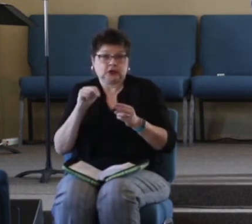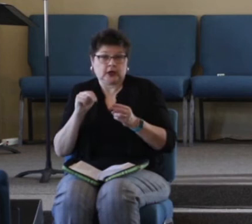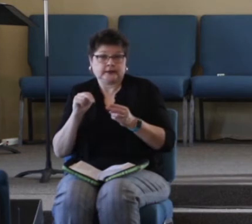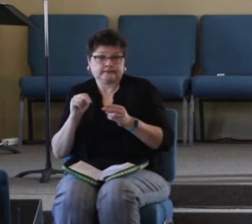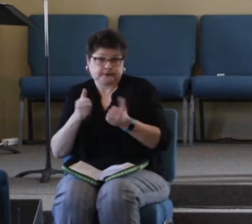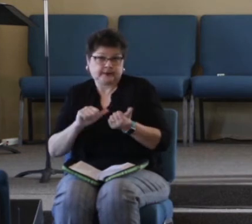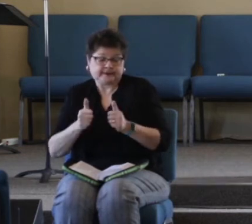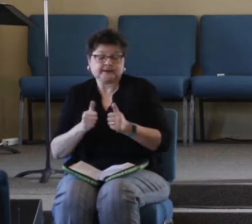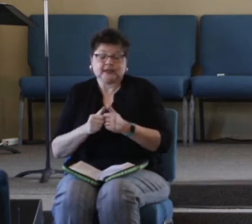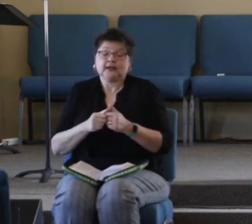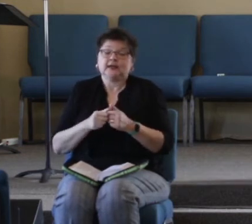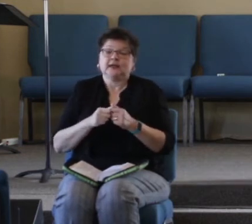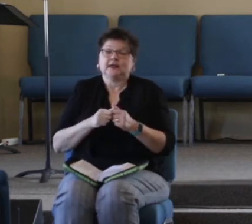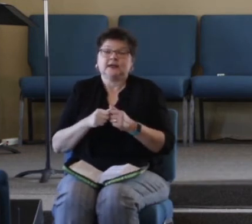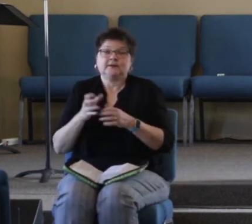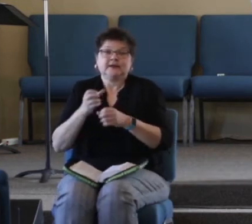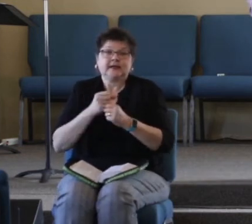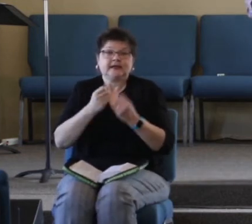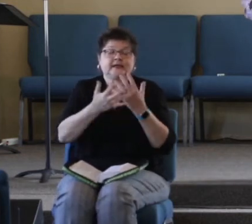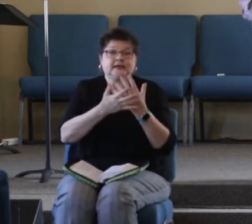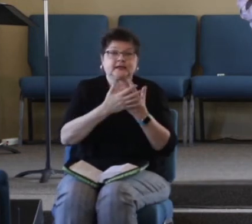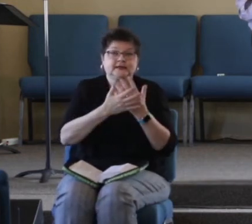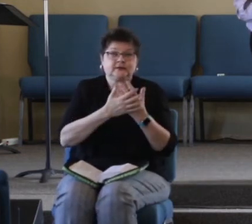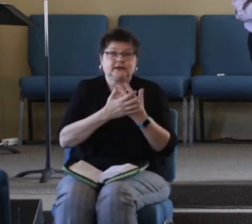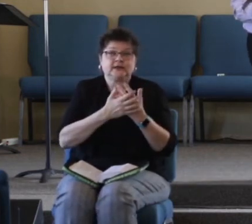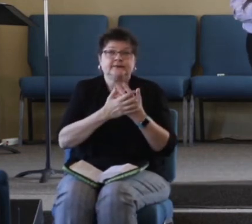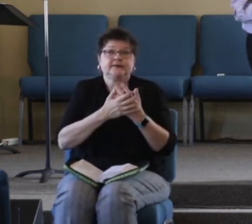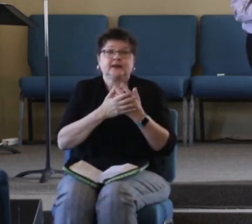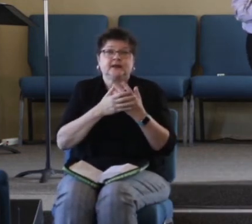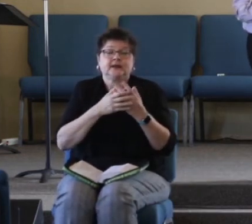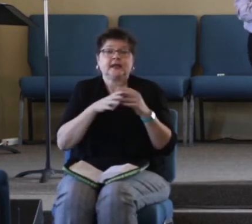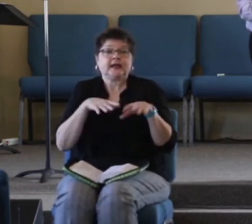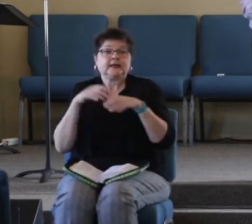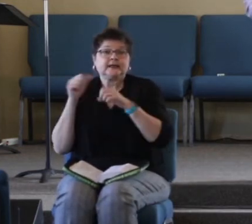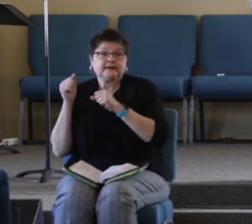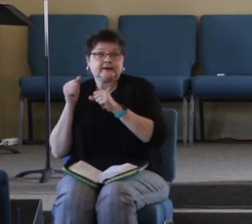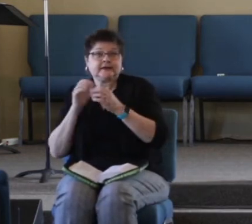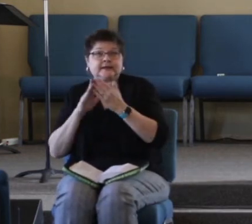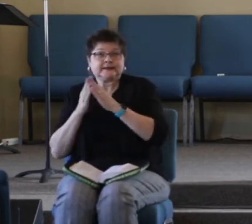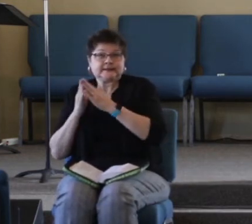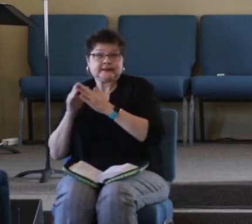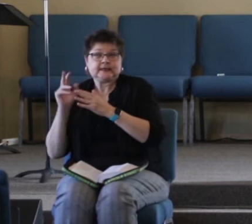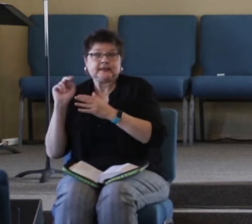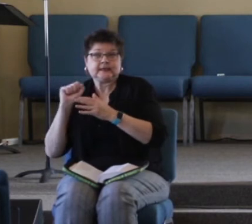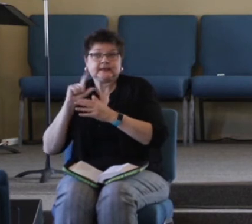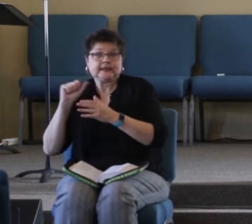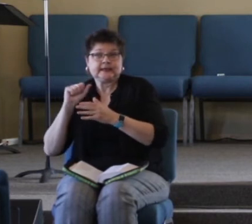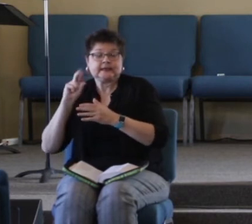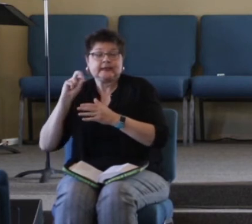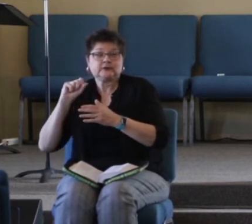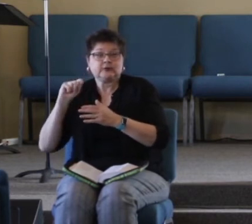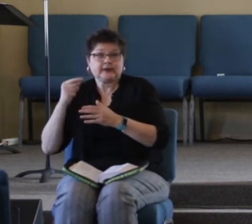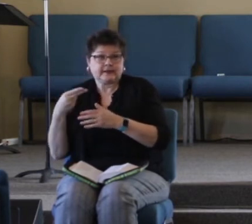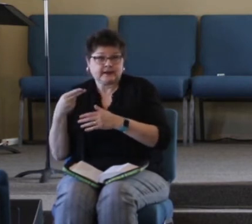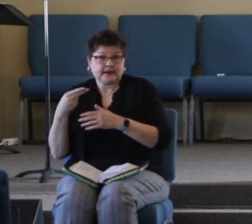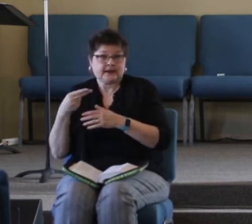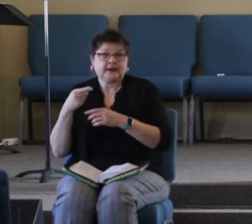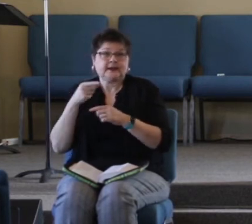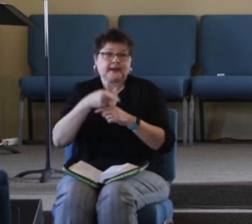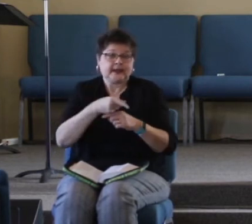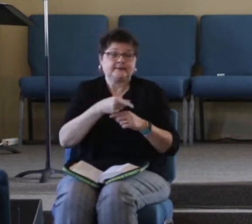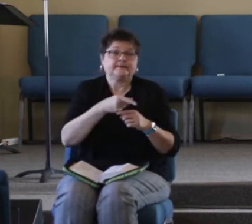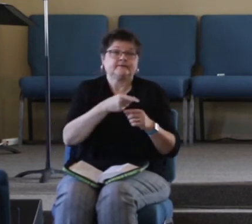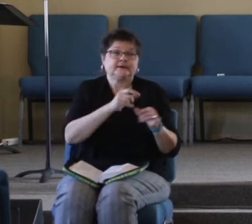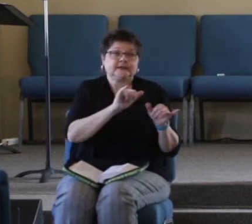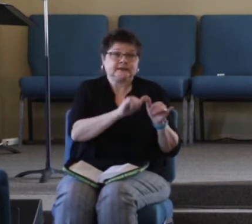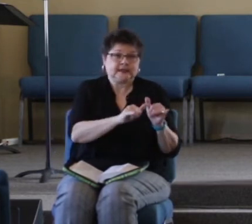he withdrew into Galilee, and leaving Nazareth, he came and settled in Capernaum, which is by the sea, in the region